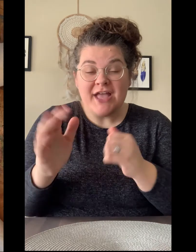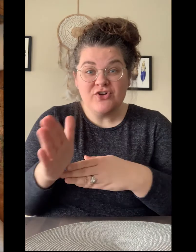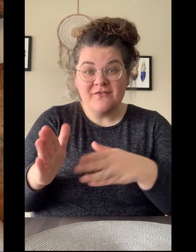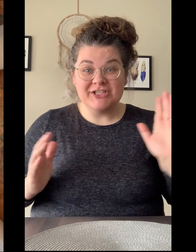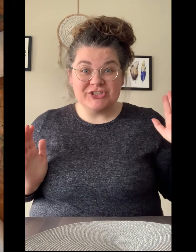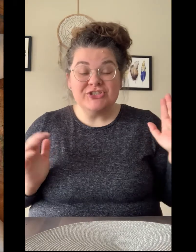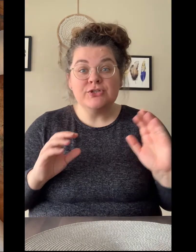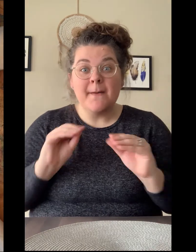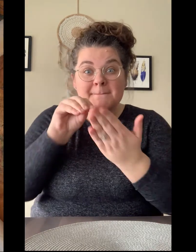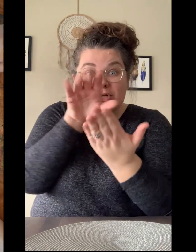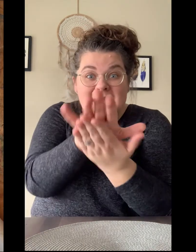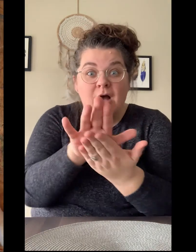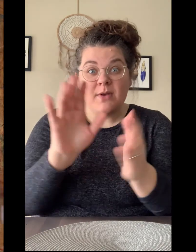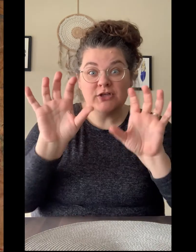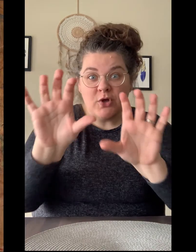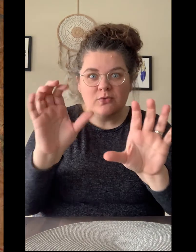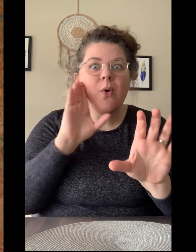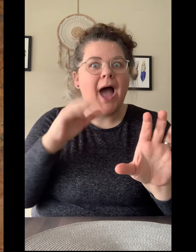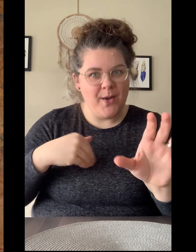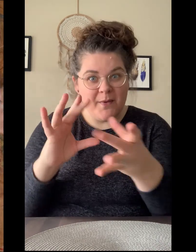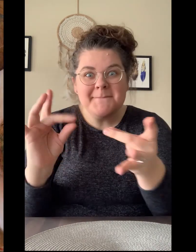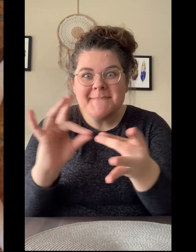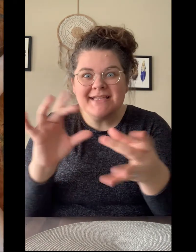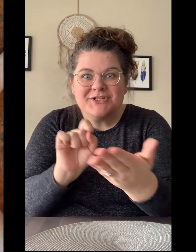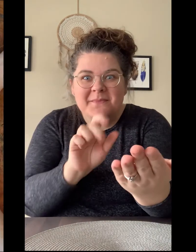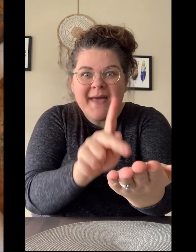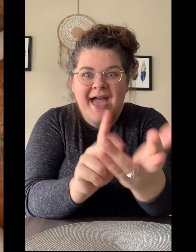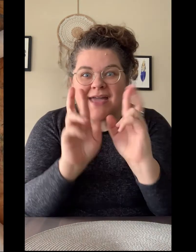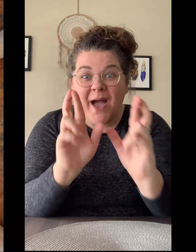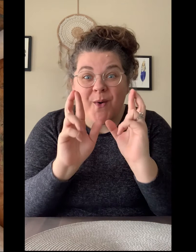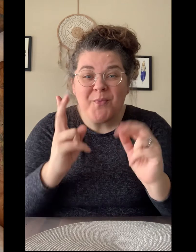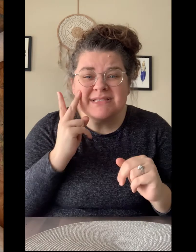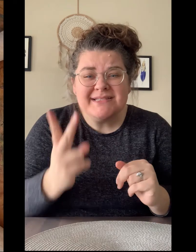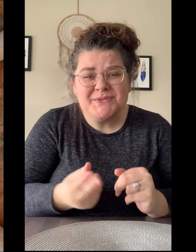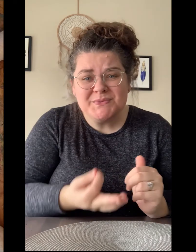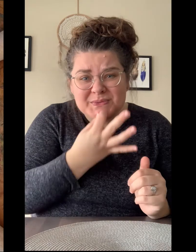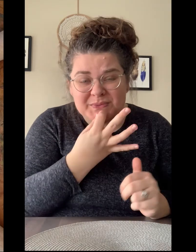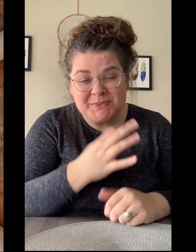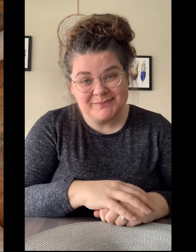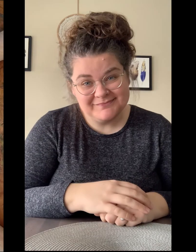Dojo. I will message you back, and